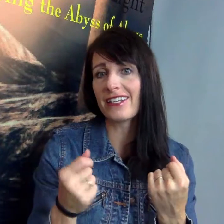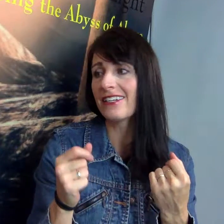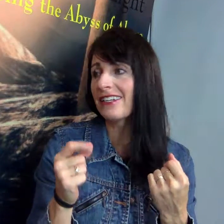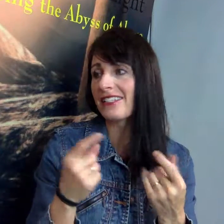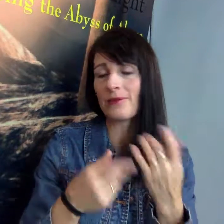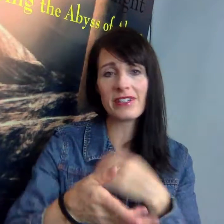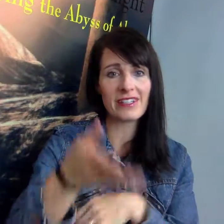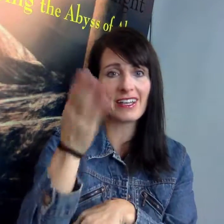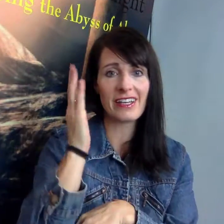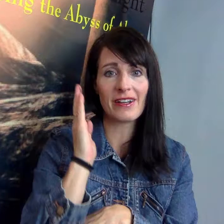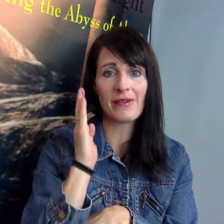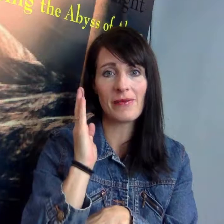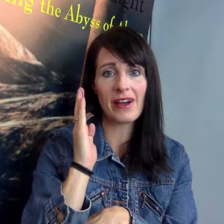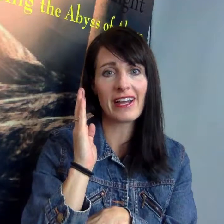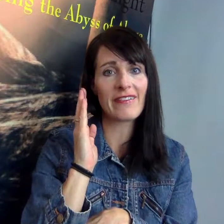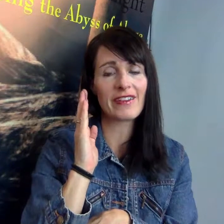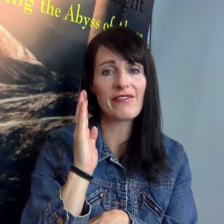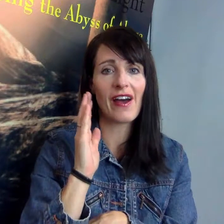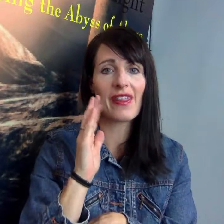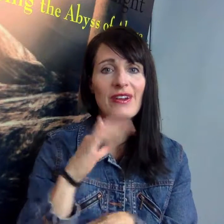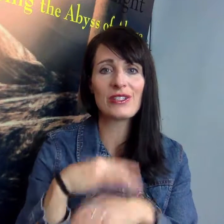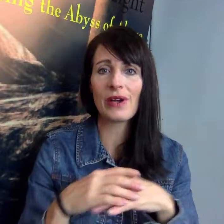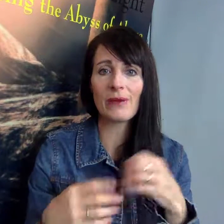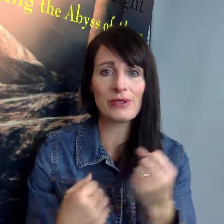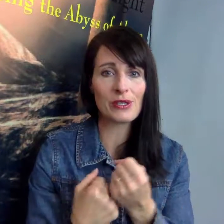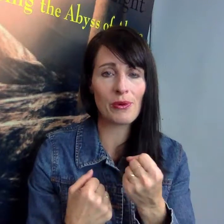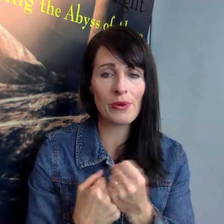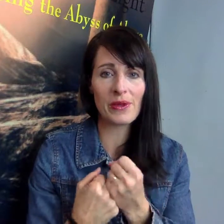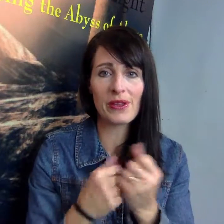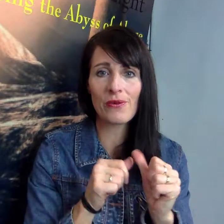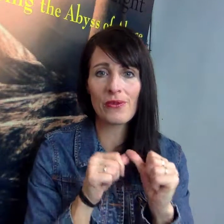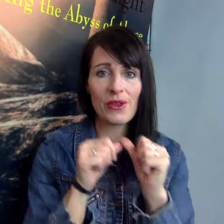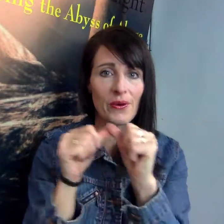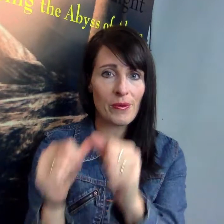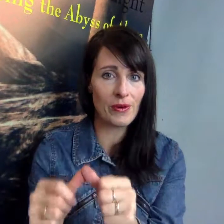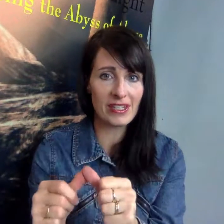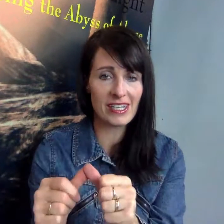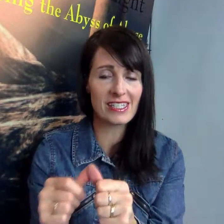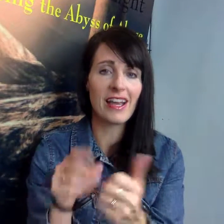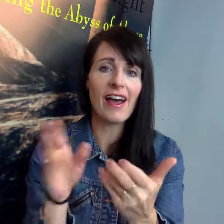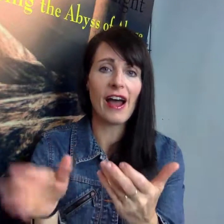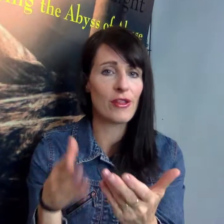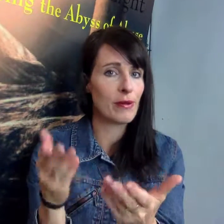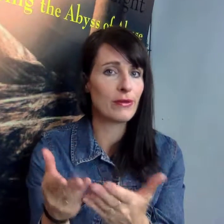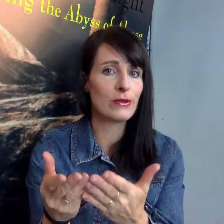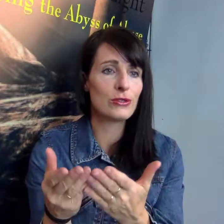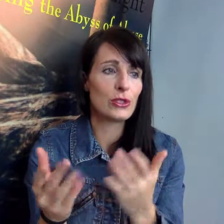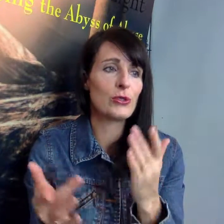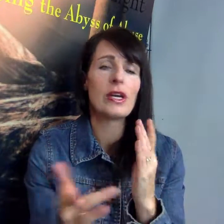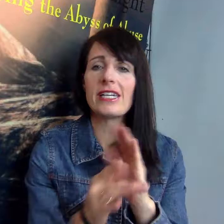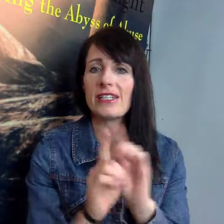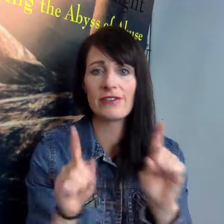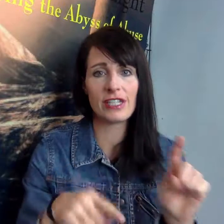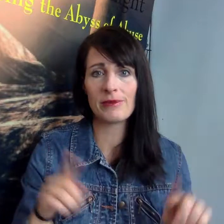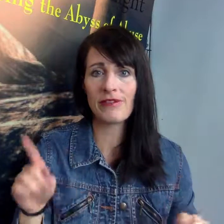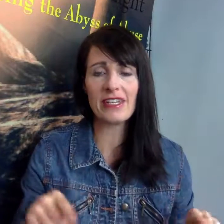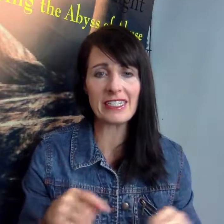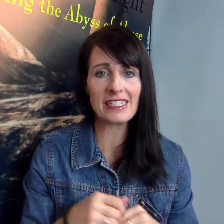something like my Heavenly Father to help and support me through the whole process other people do different types of things